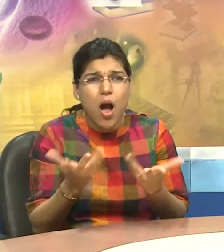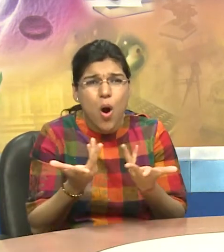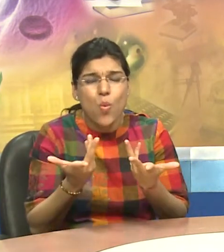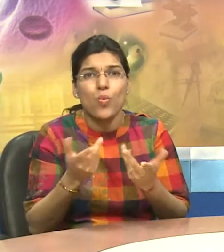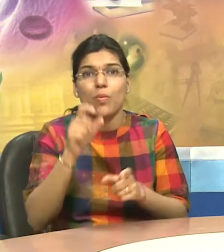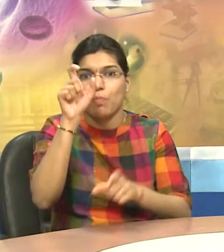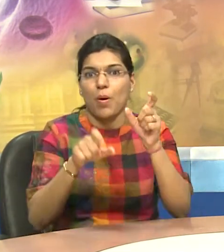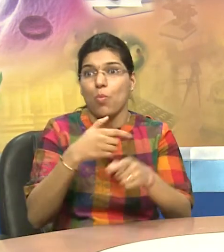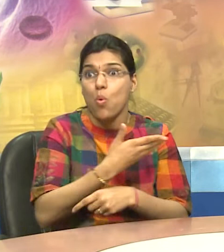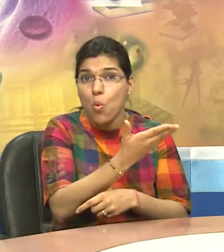noise pollution.